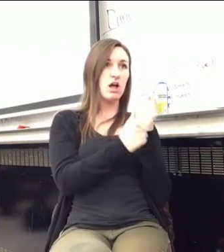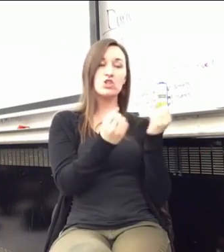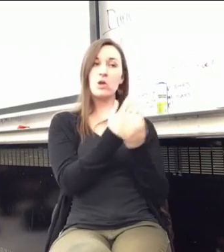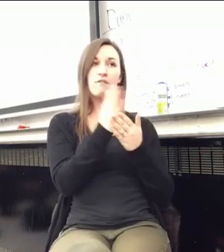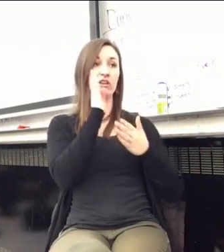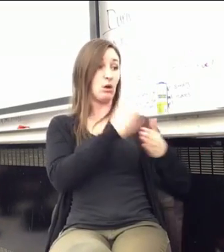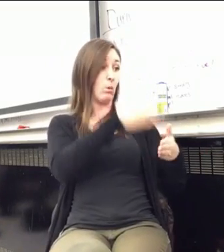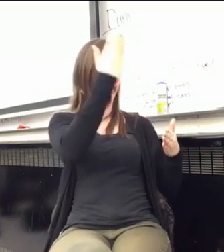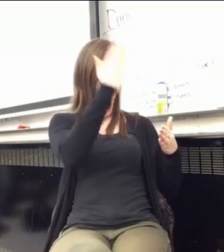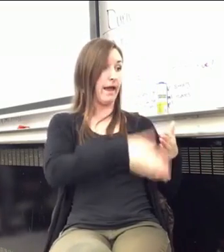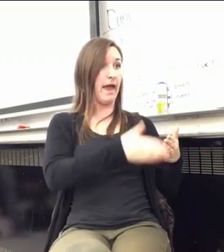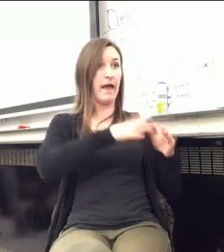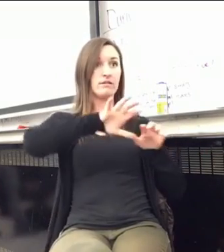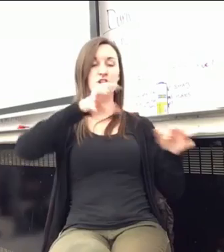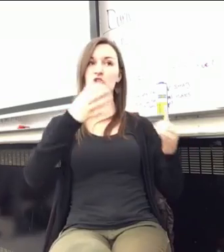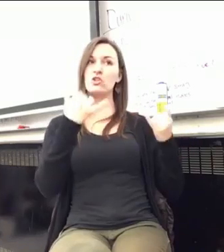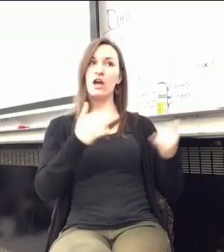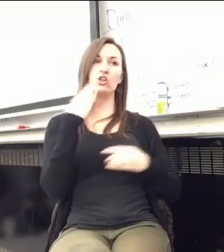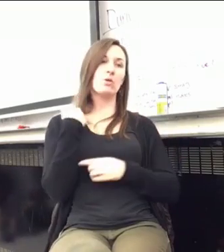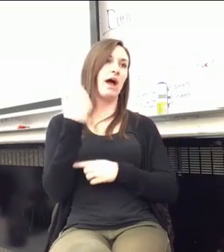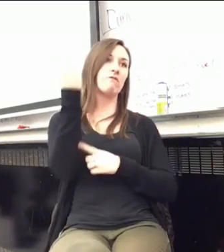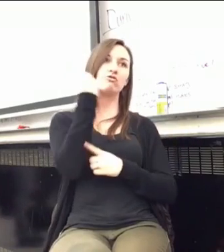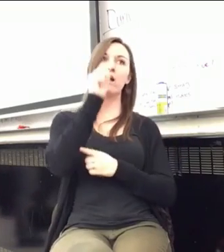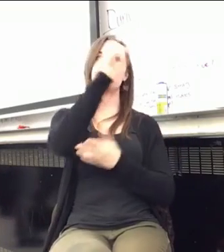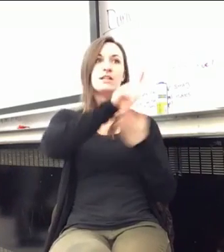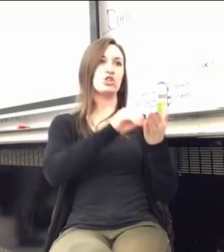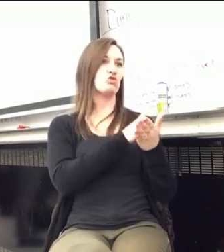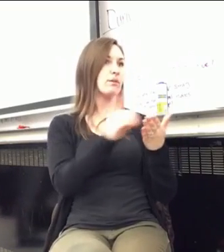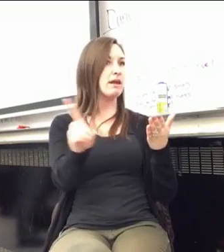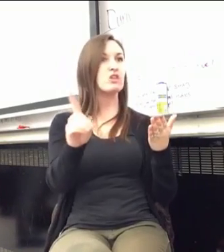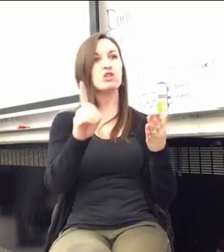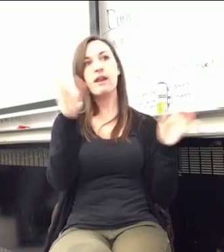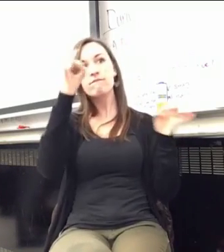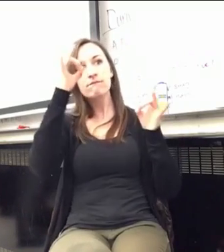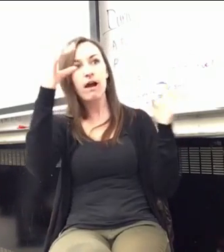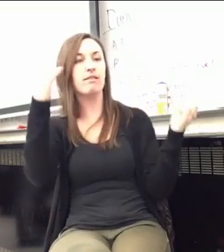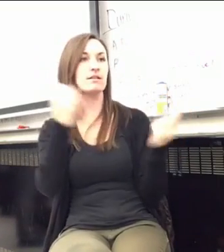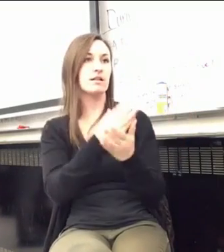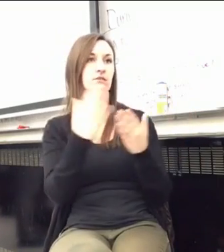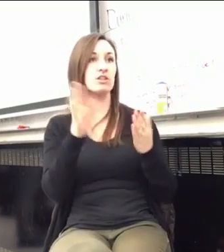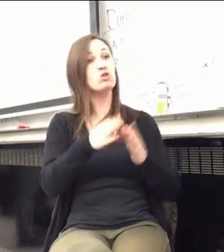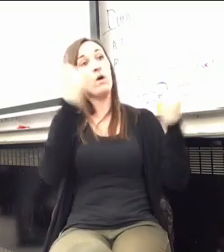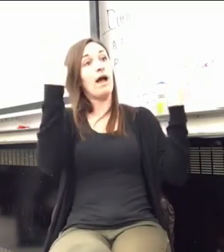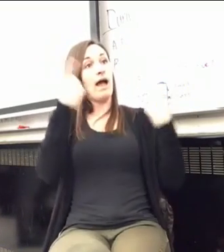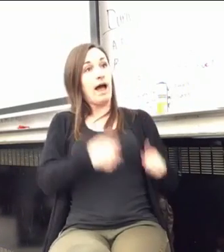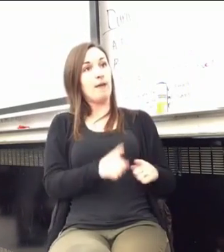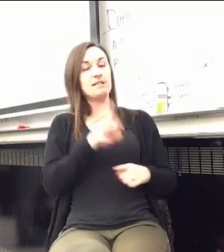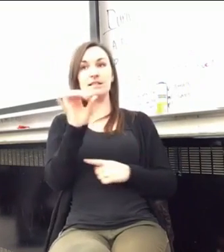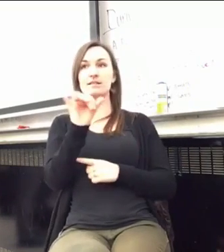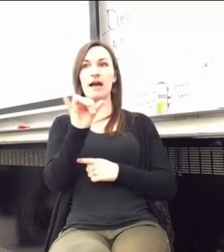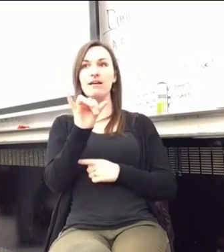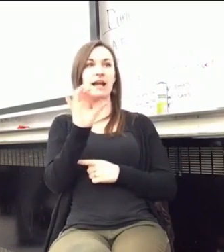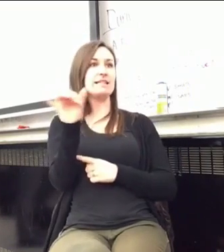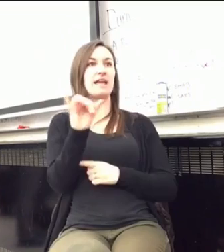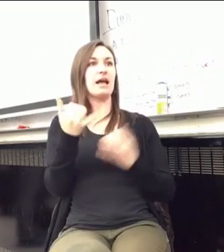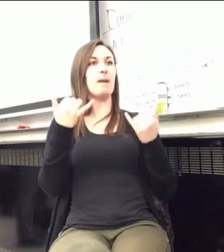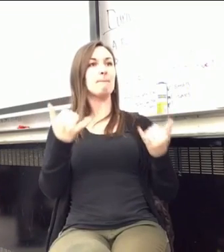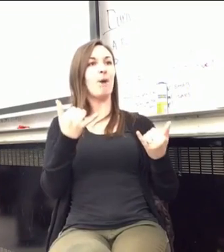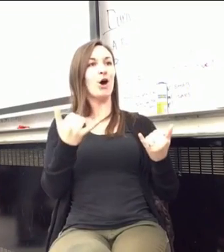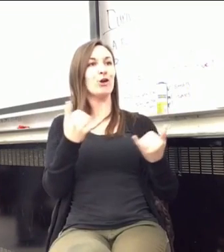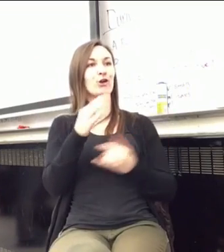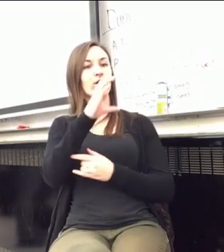now we're going to have a massive rise in discrimination against violence. So basically what happens is this is like your modern day corrupt